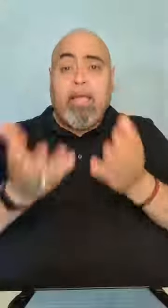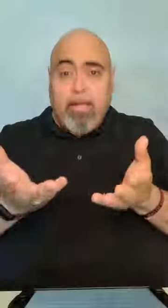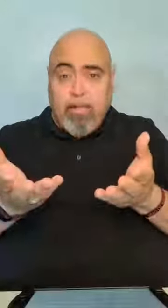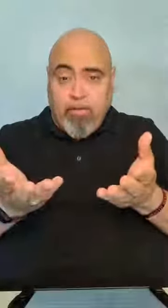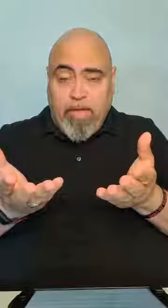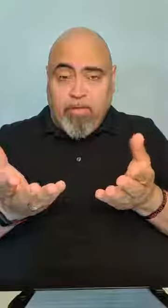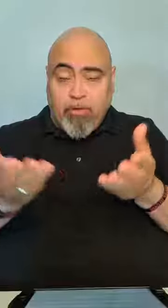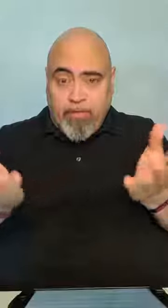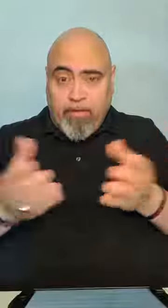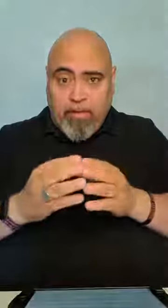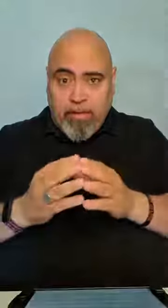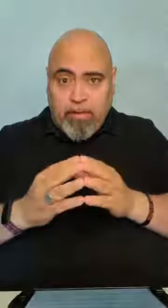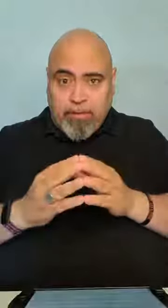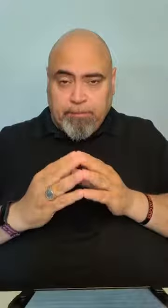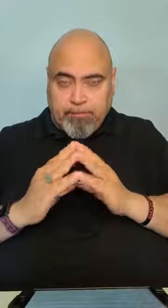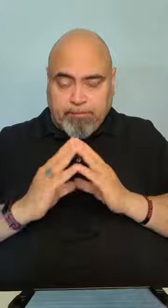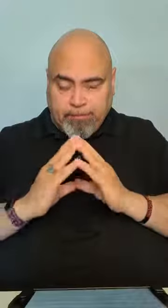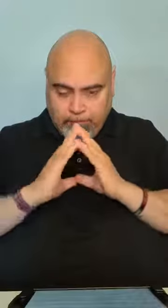I'll give you the answer. Very little.